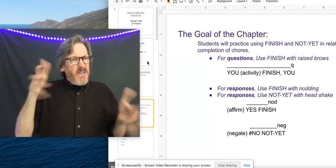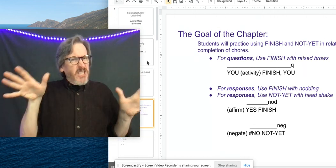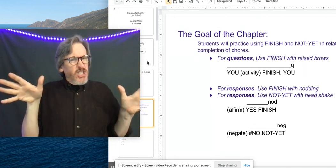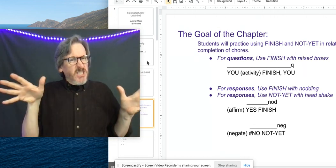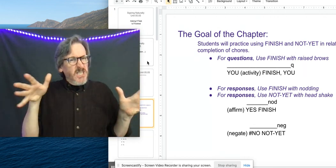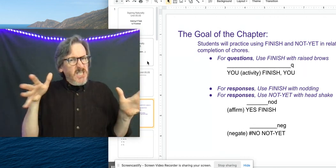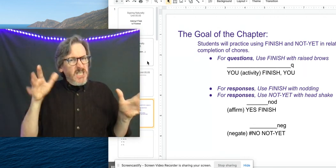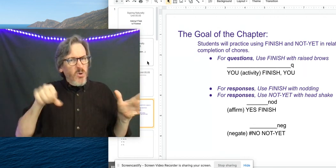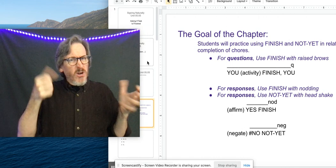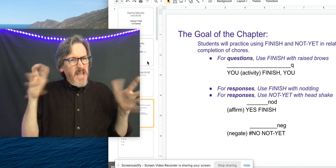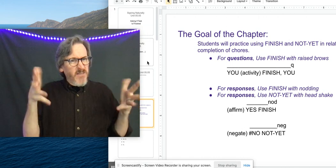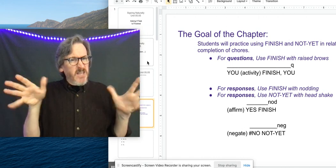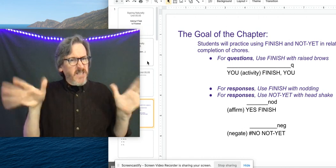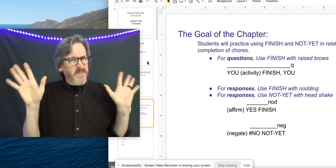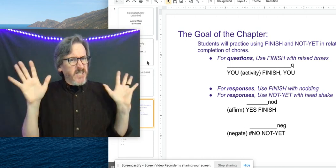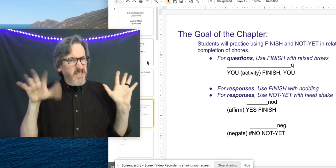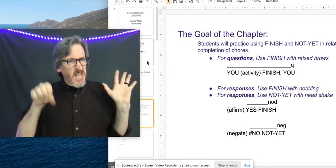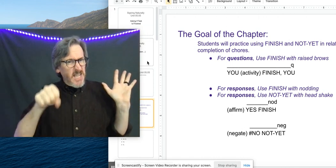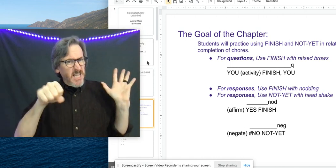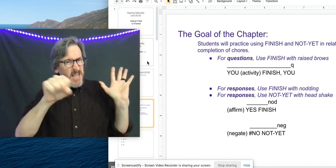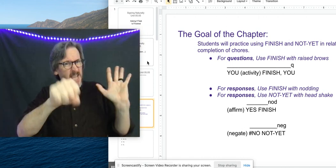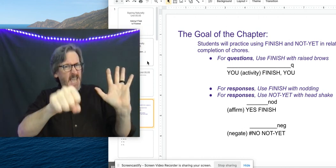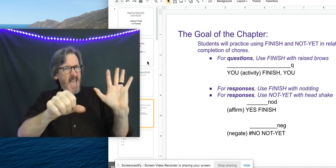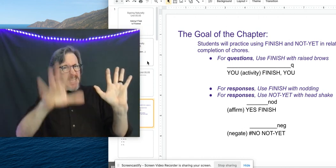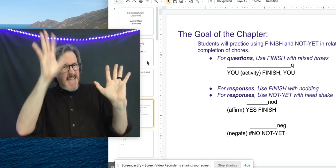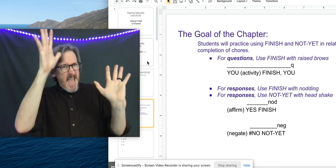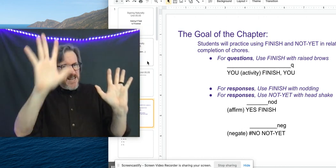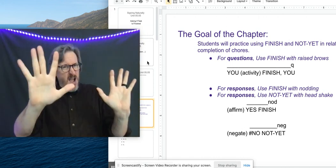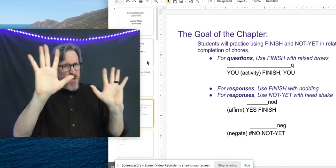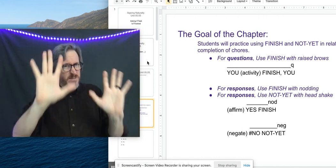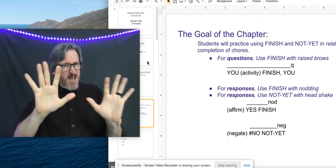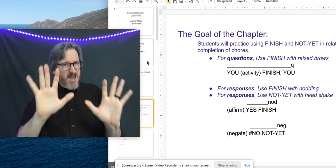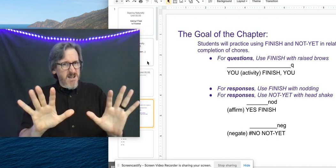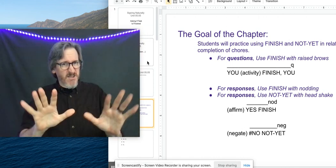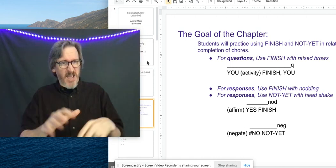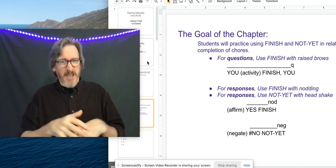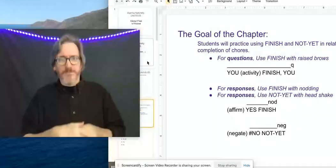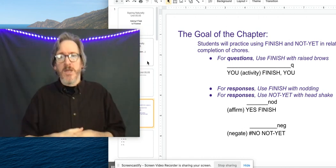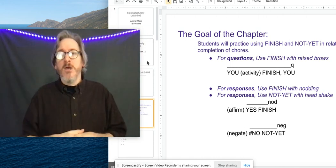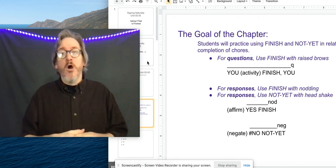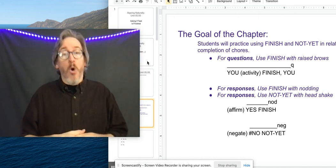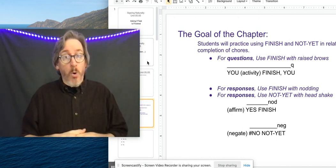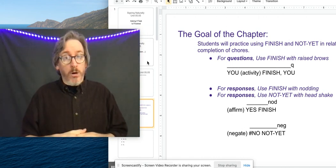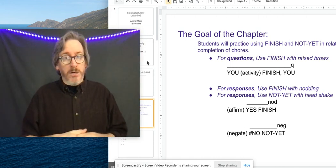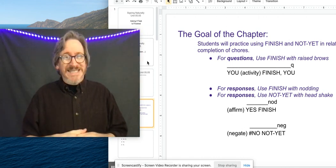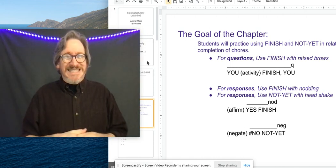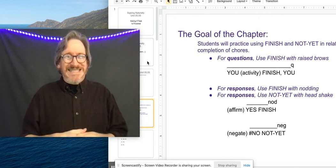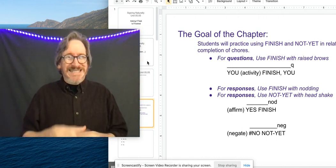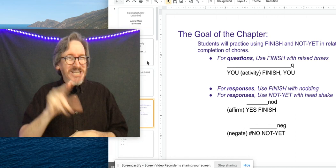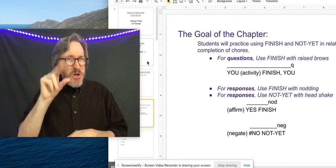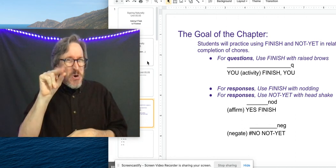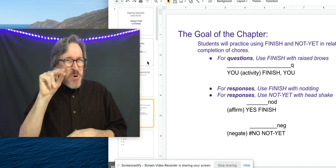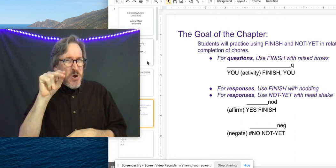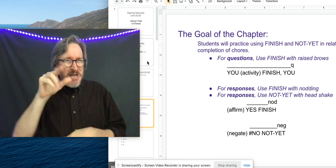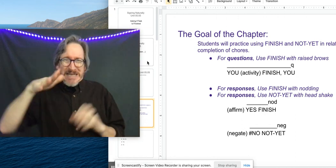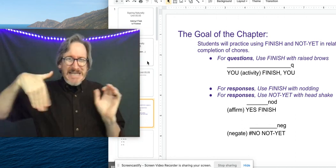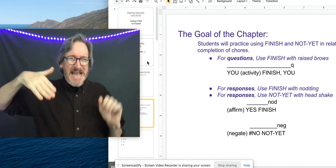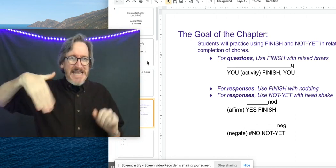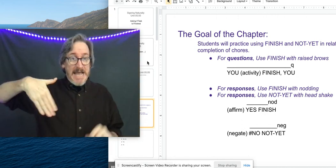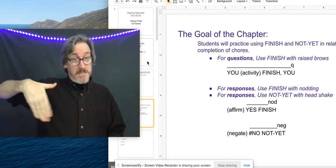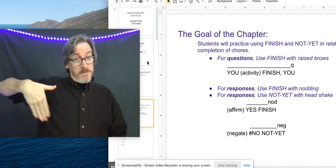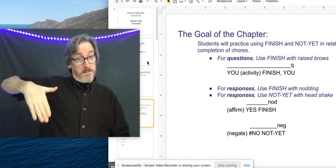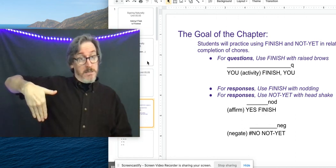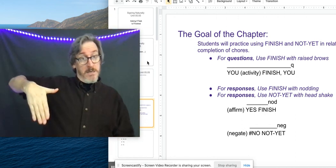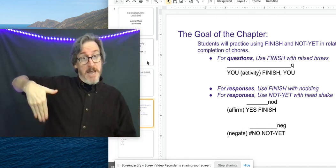Yeah, finish. Or yeah, finish. Yes, yeah. Dad, calm down, okay? Or no,